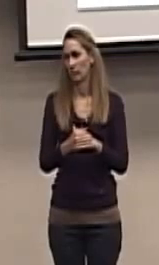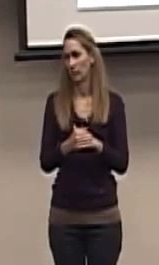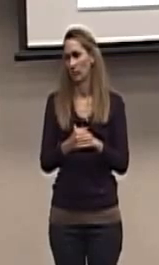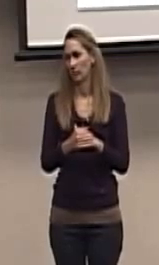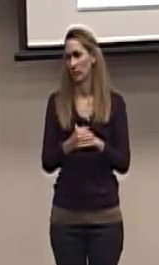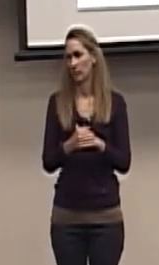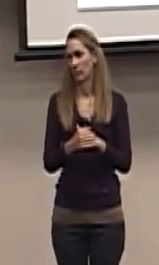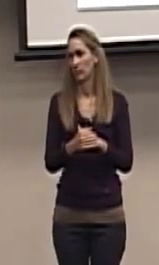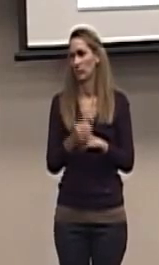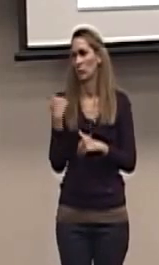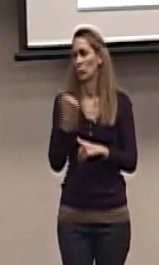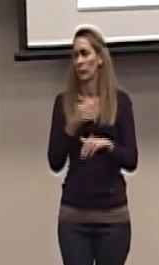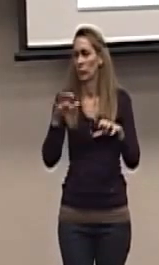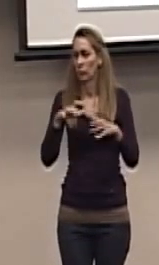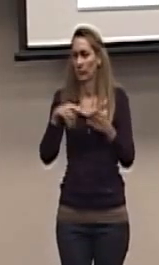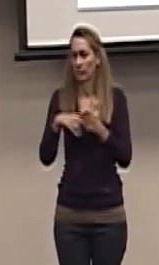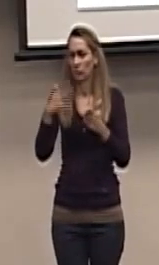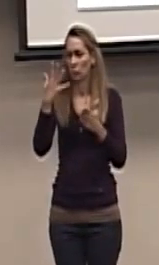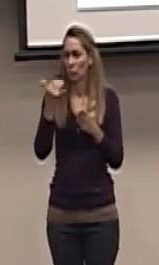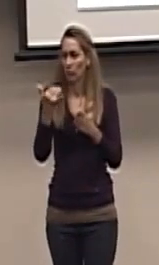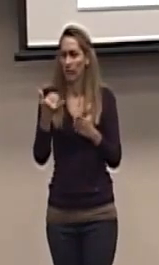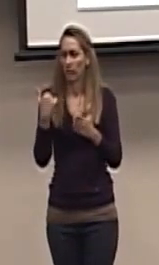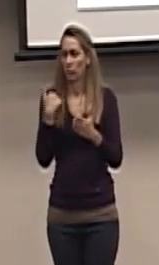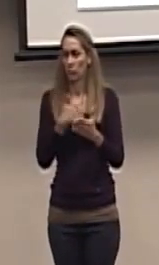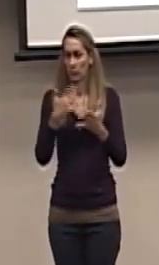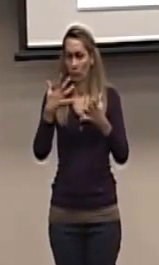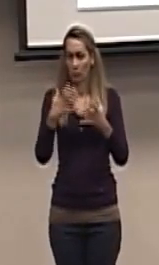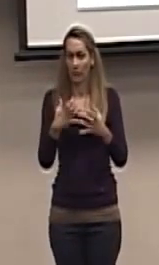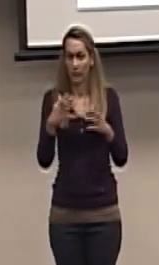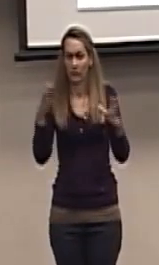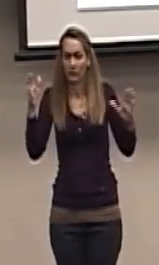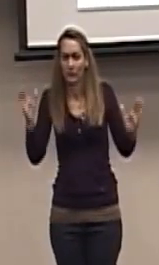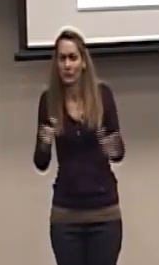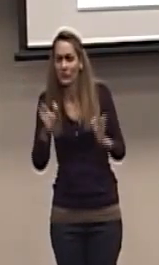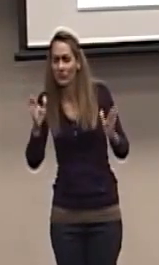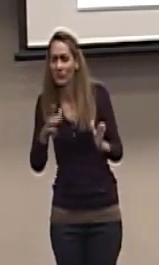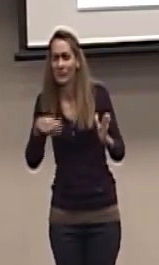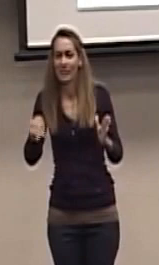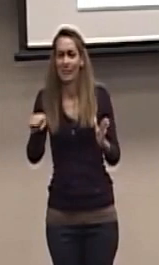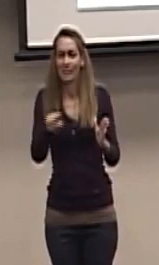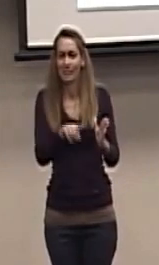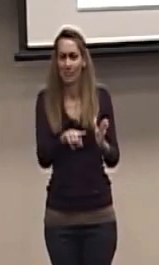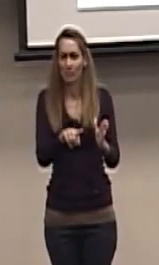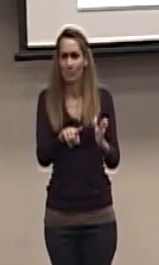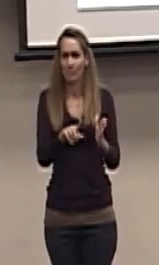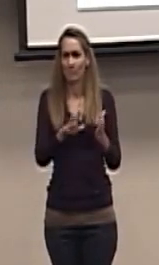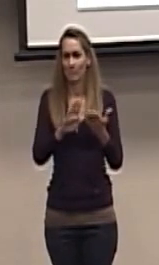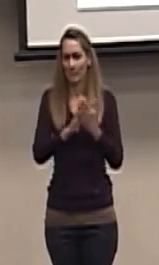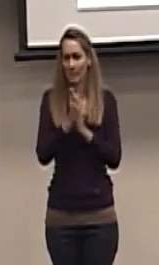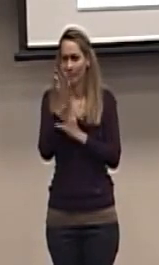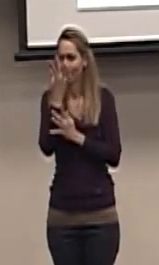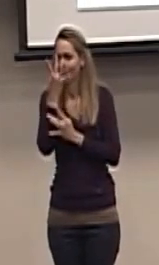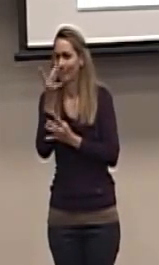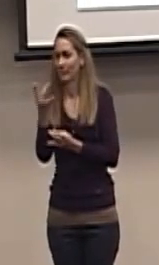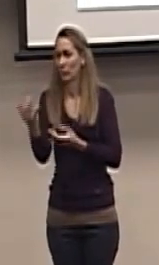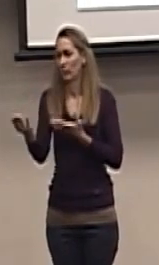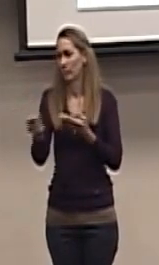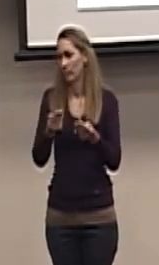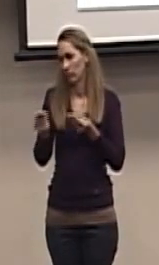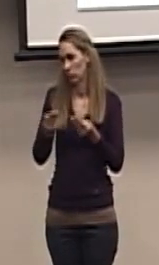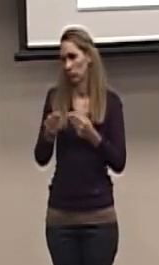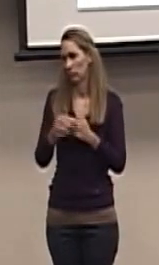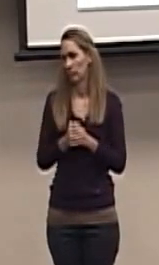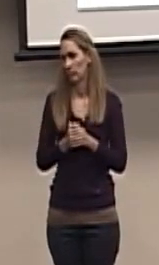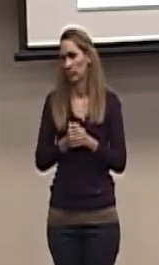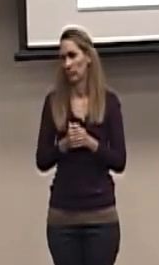Ghana Bible College that can also entice them to roll onto the ministry. We realize that many